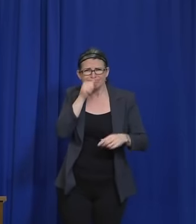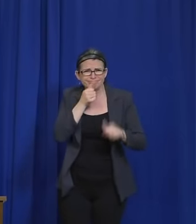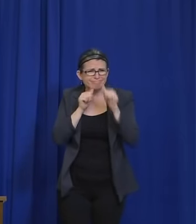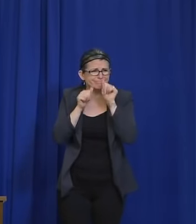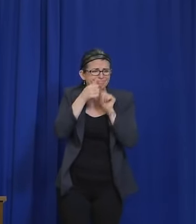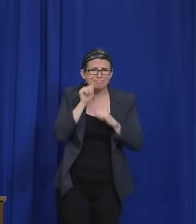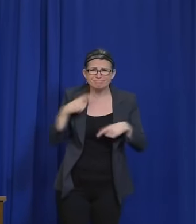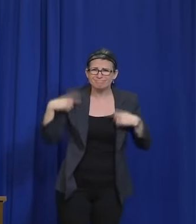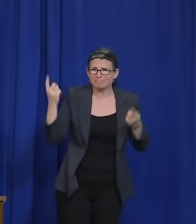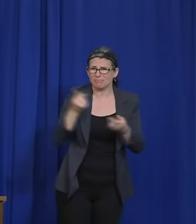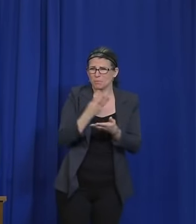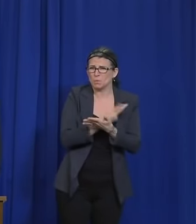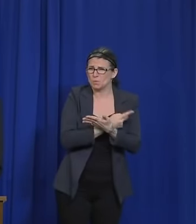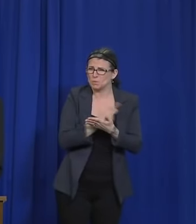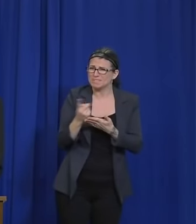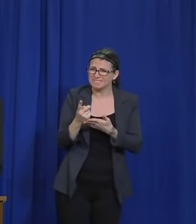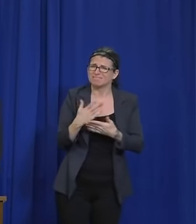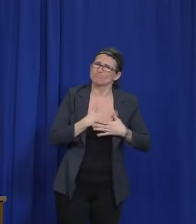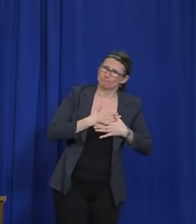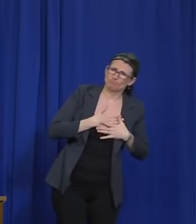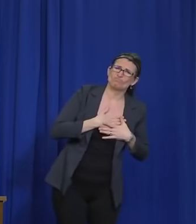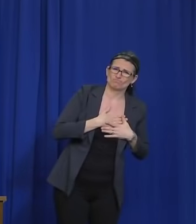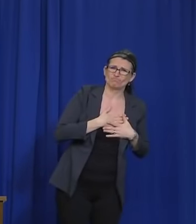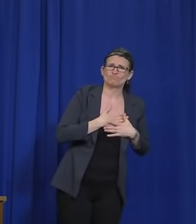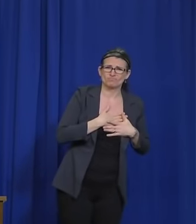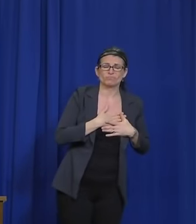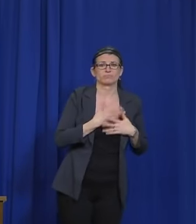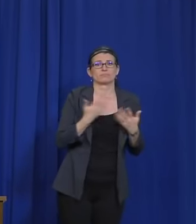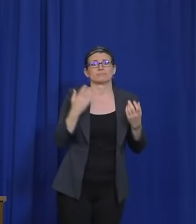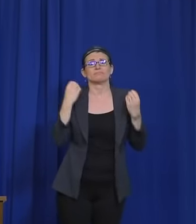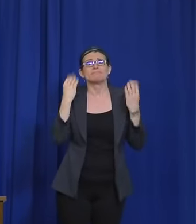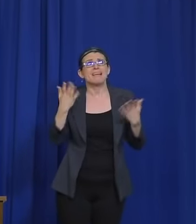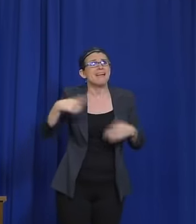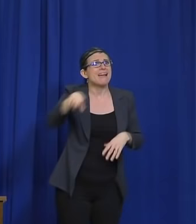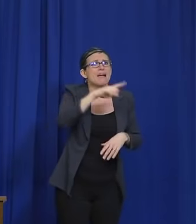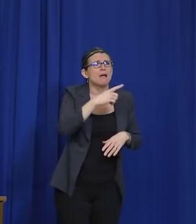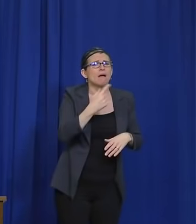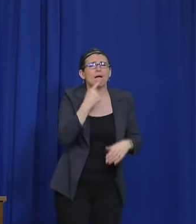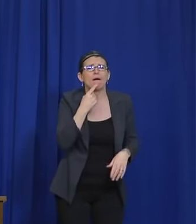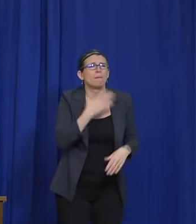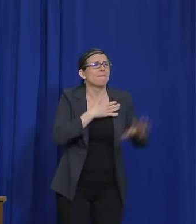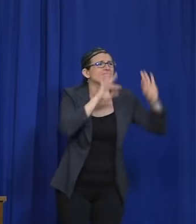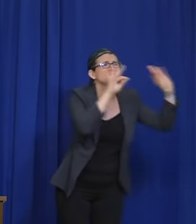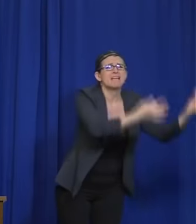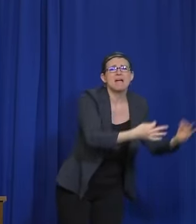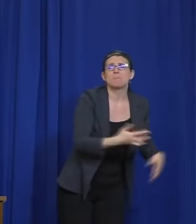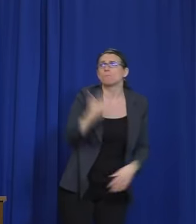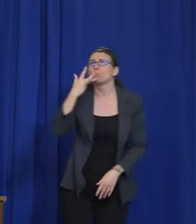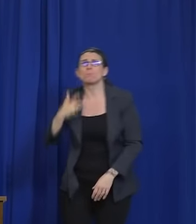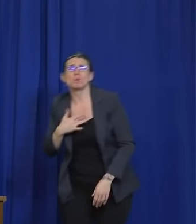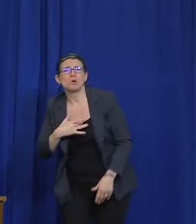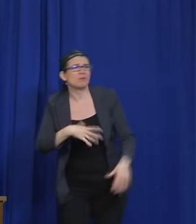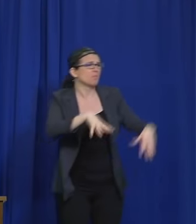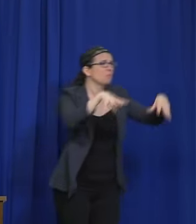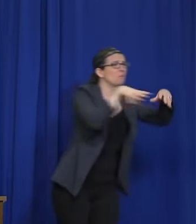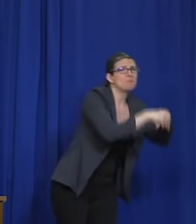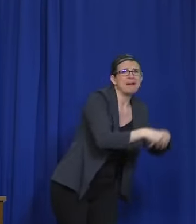Missed milestones with loved ones, birthday parties, baby showers, funerals,